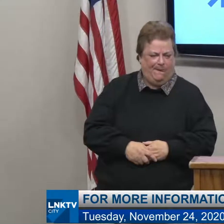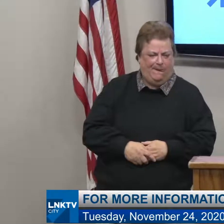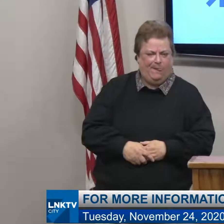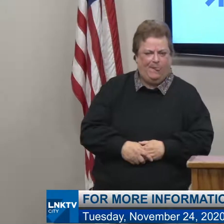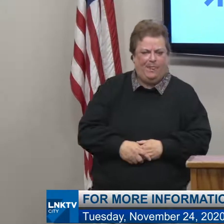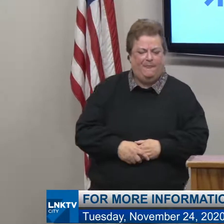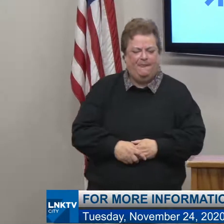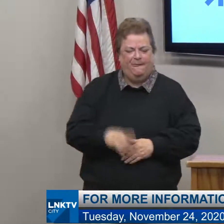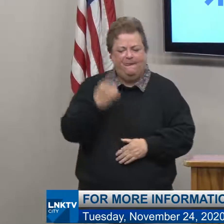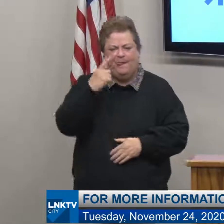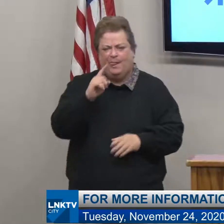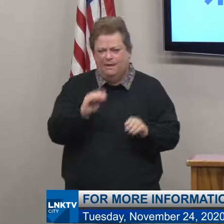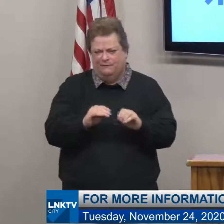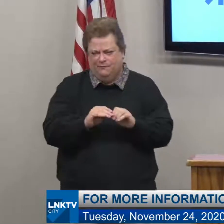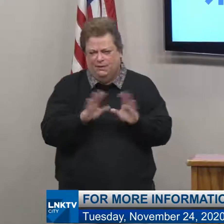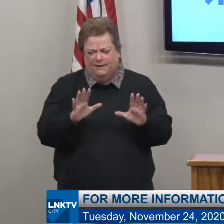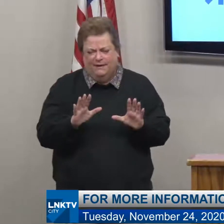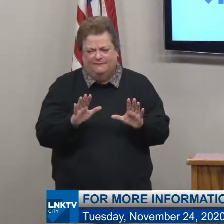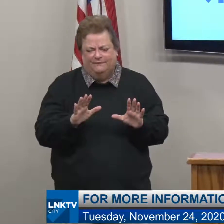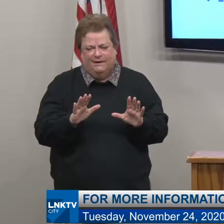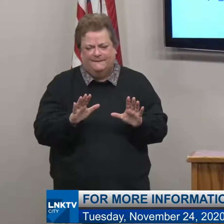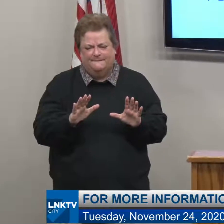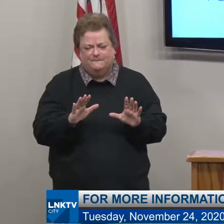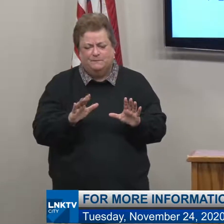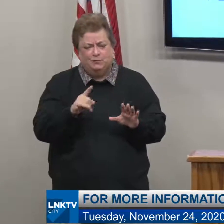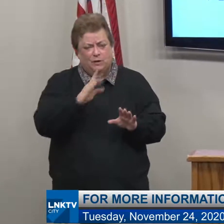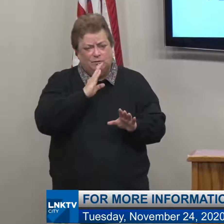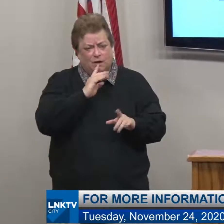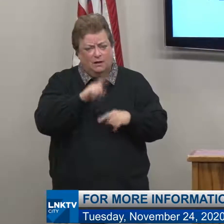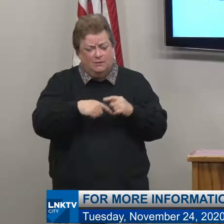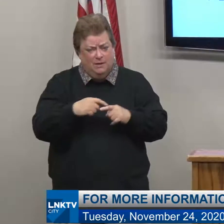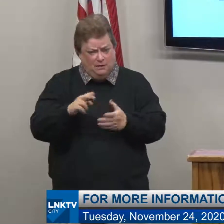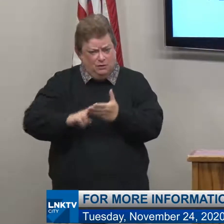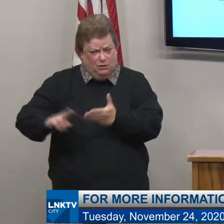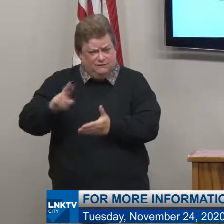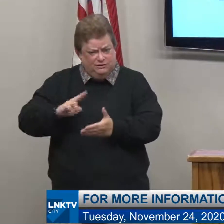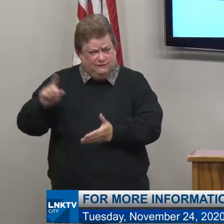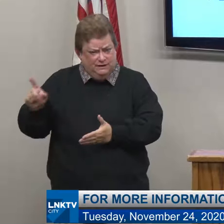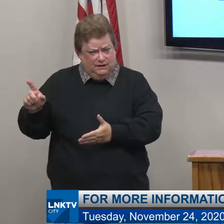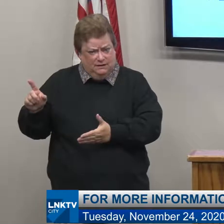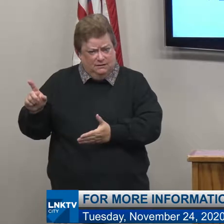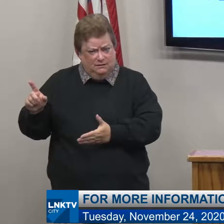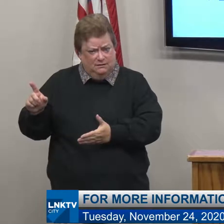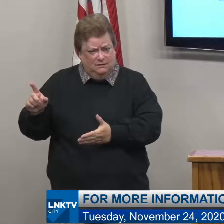Andrew, just to clarify, are you talking about the university?